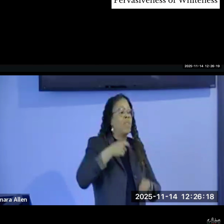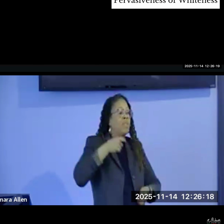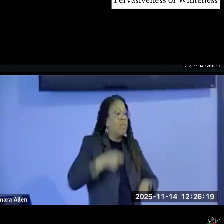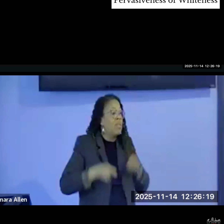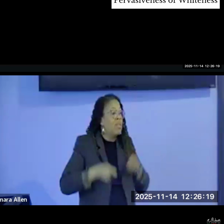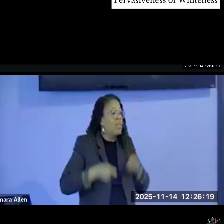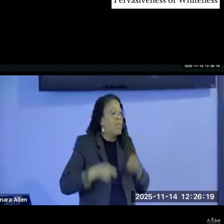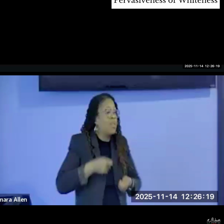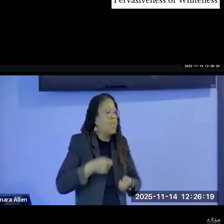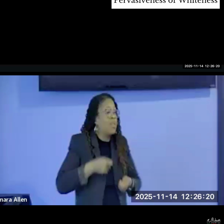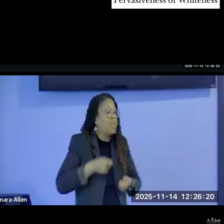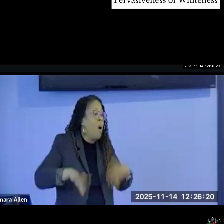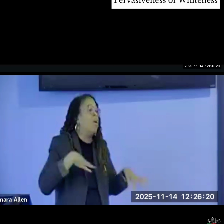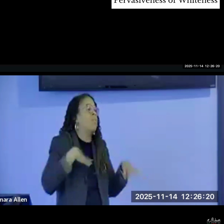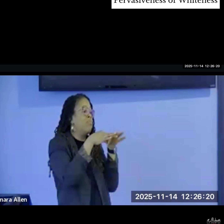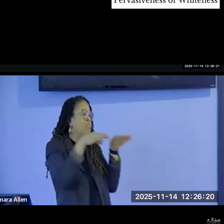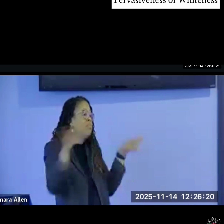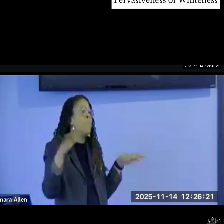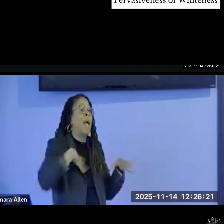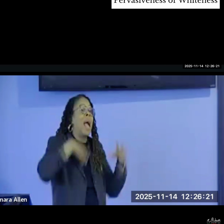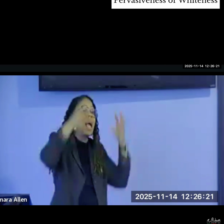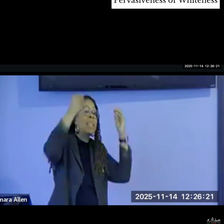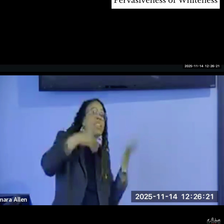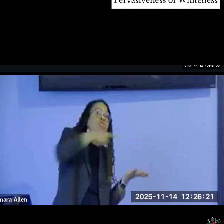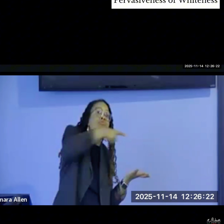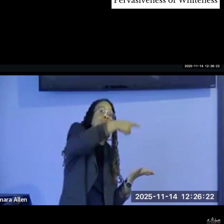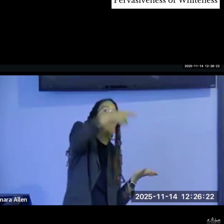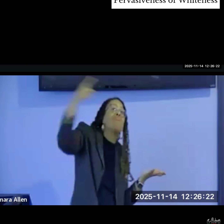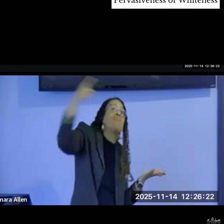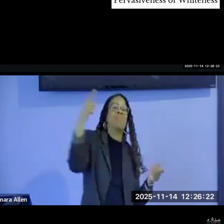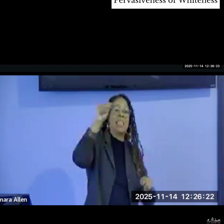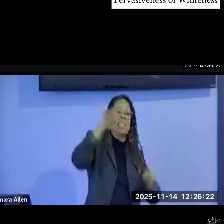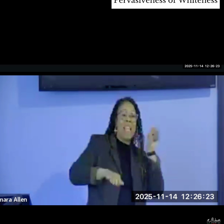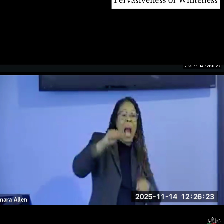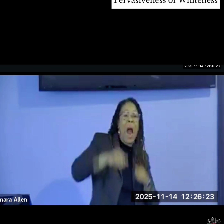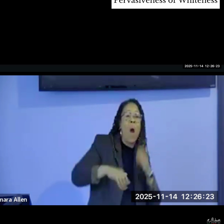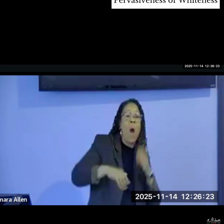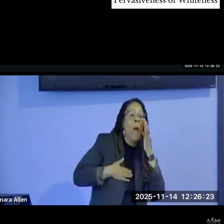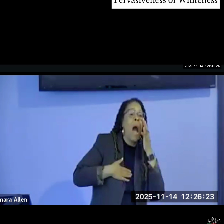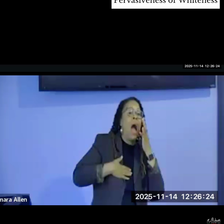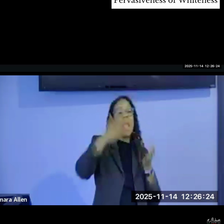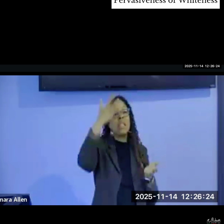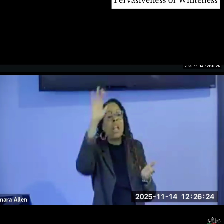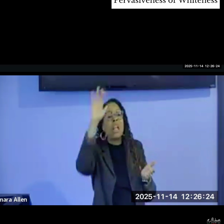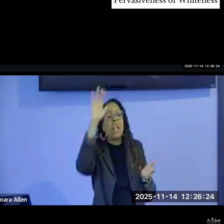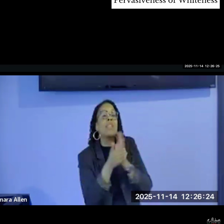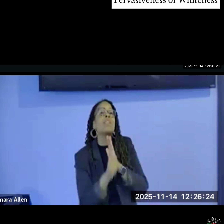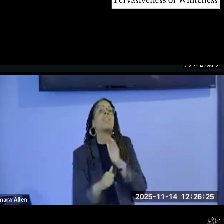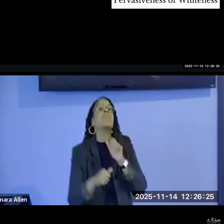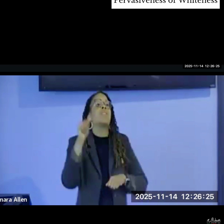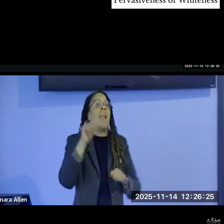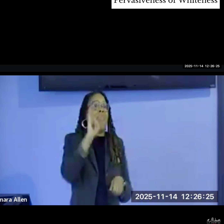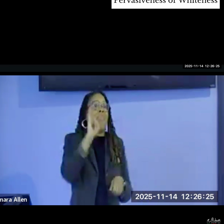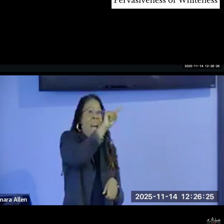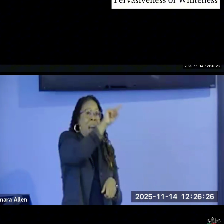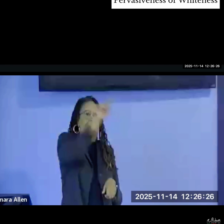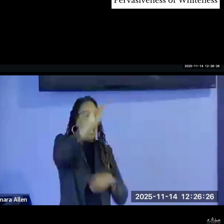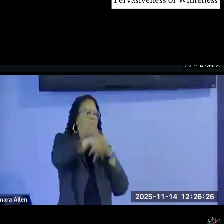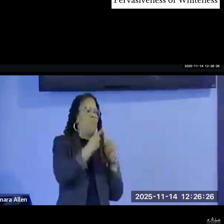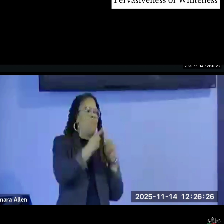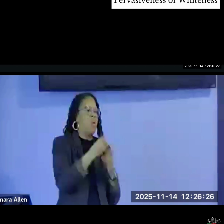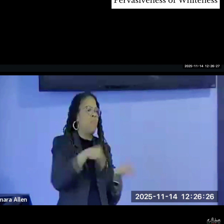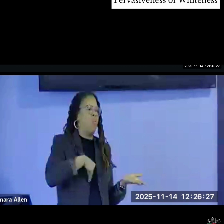we notice that oftentimes the language, the culture of deaf individuals are according to